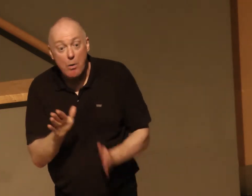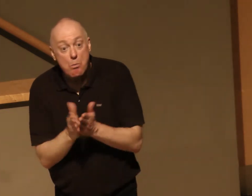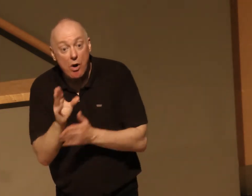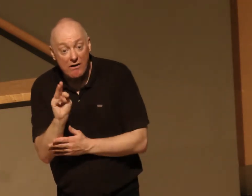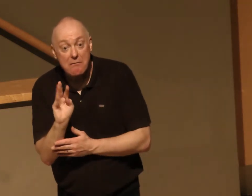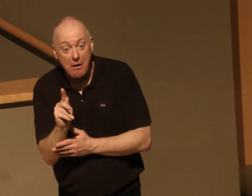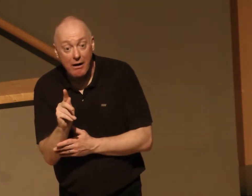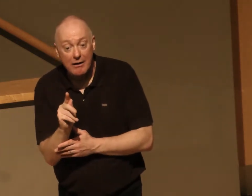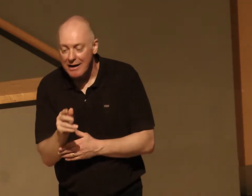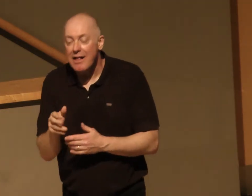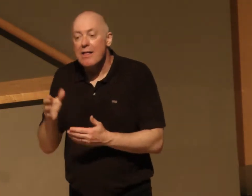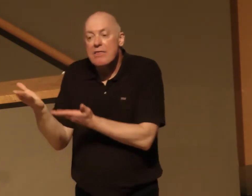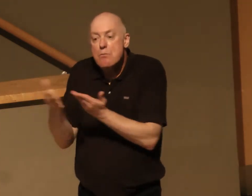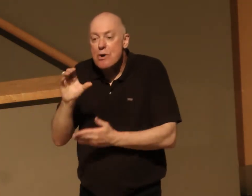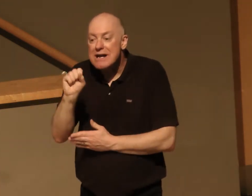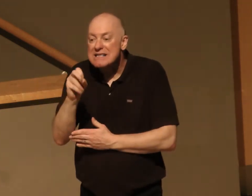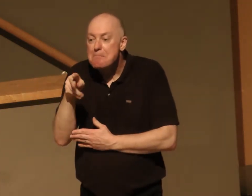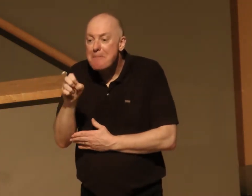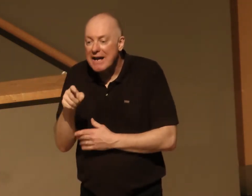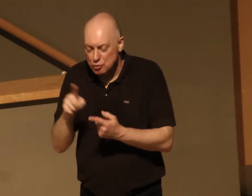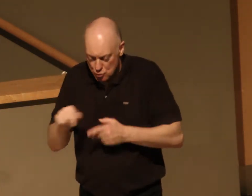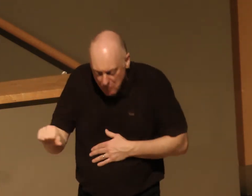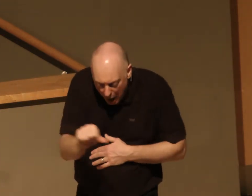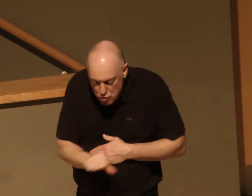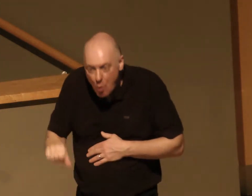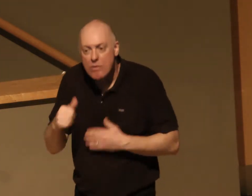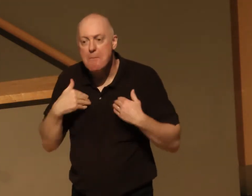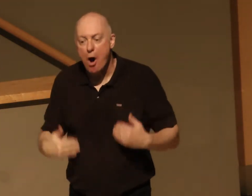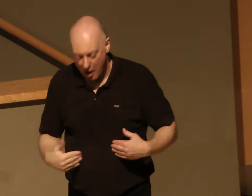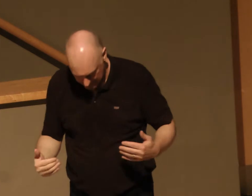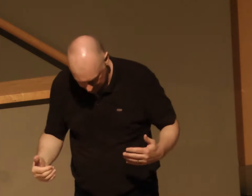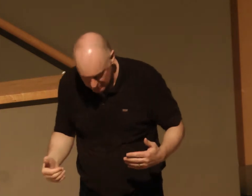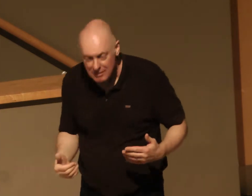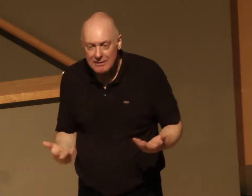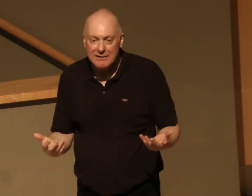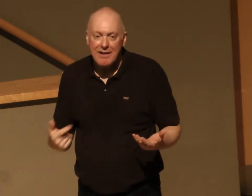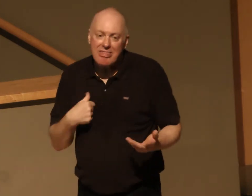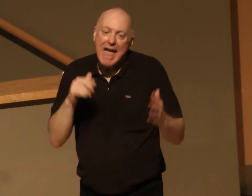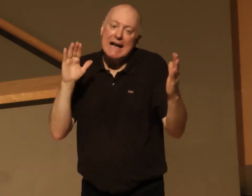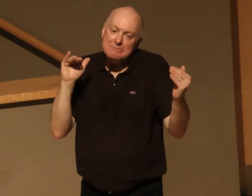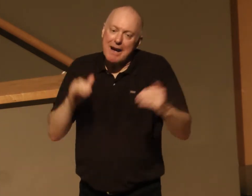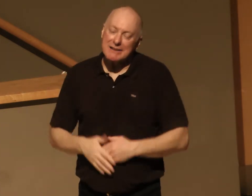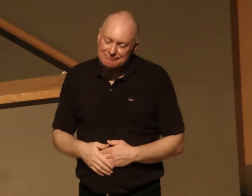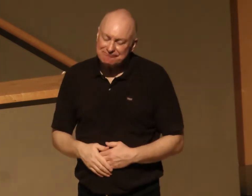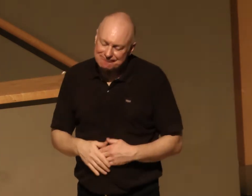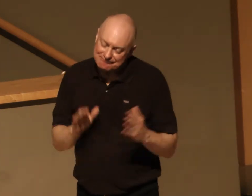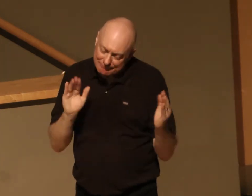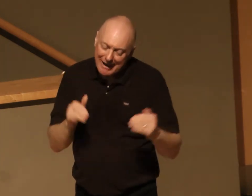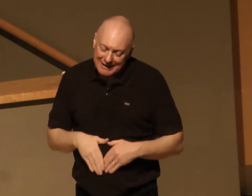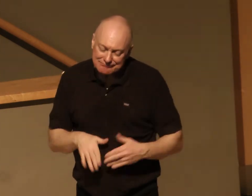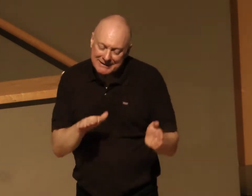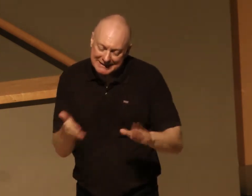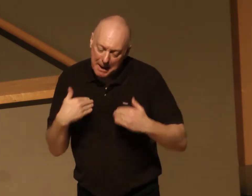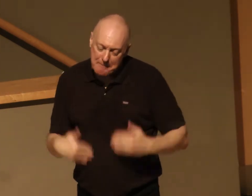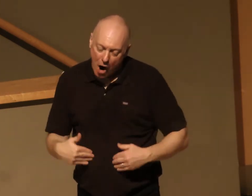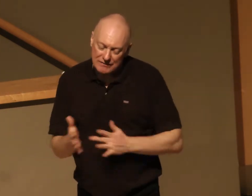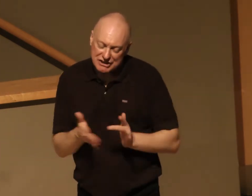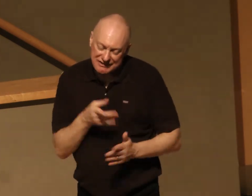with spices ready to anoint his body. The only thing they're expecting to see is a dead body. While they're coming with